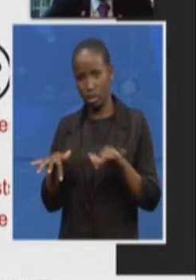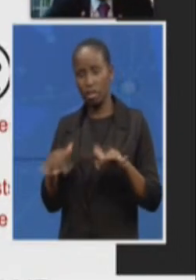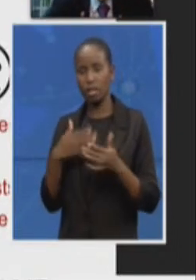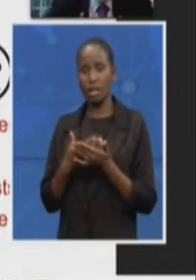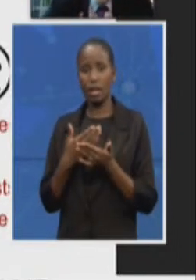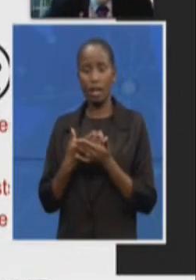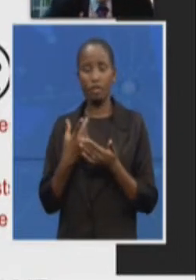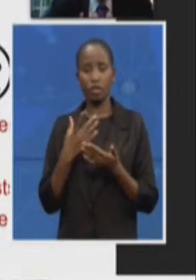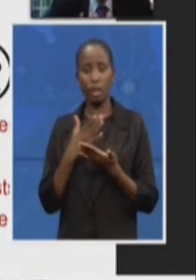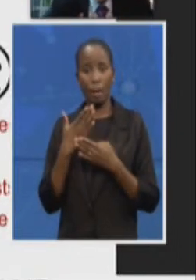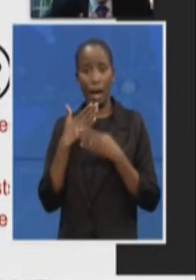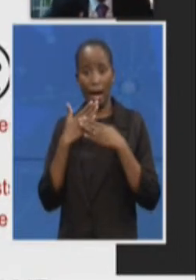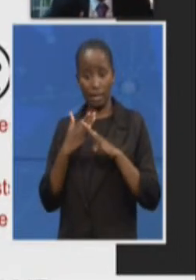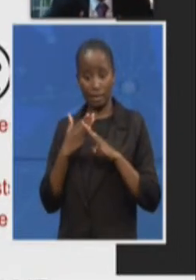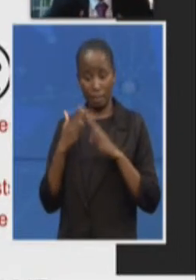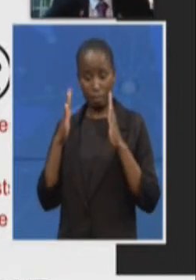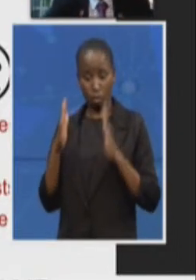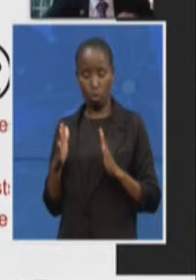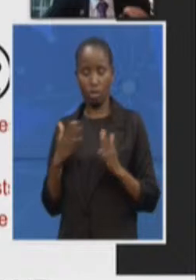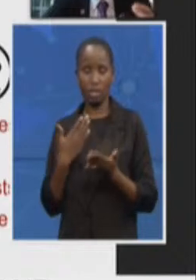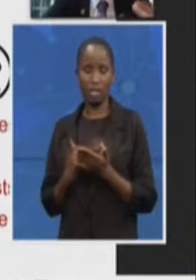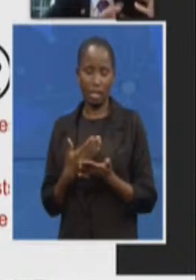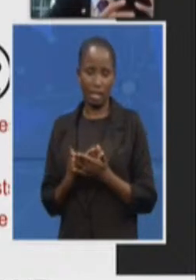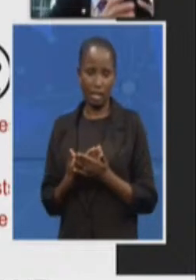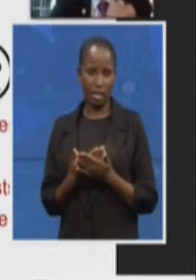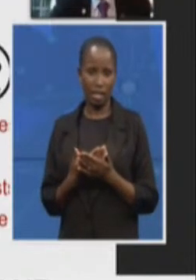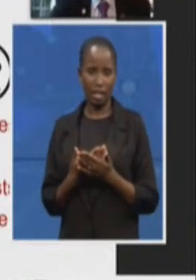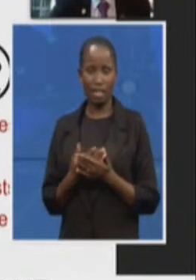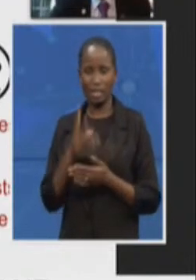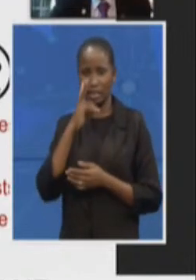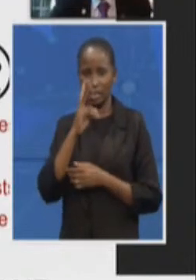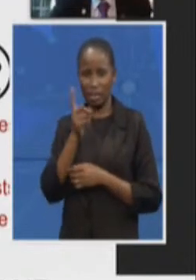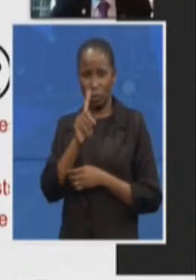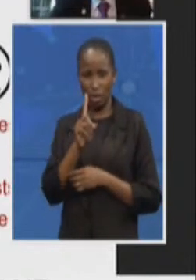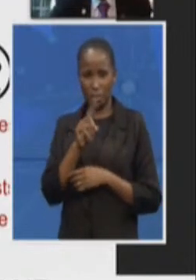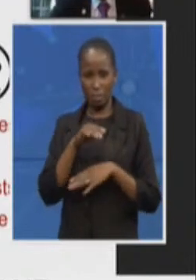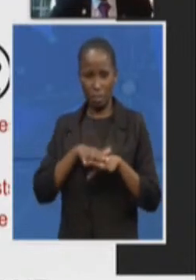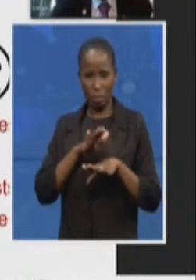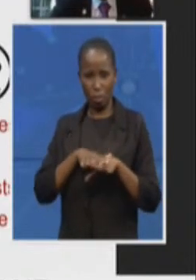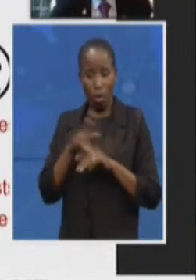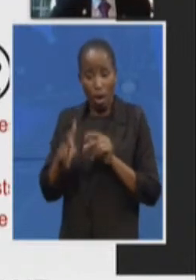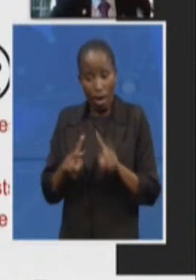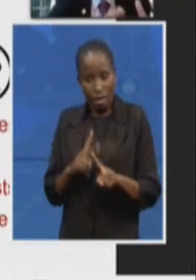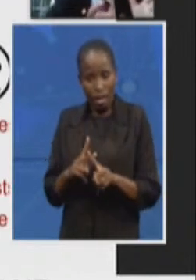see more reinfections. So those who've had natural infection